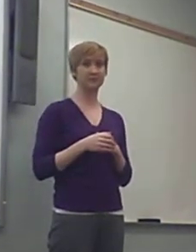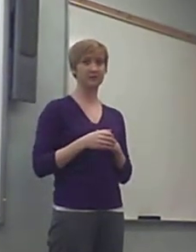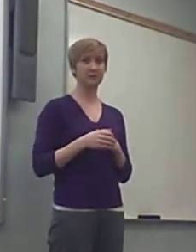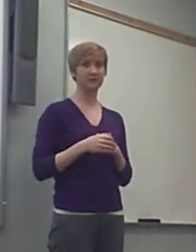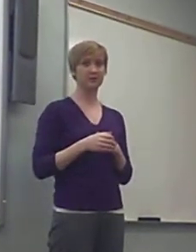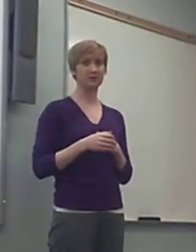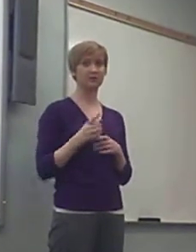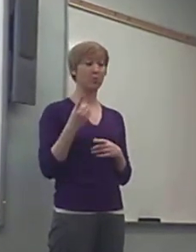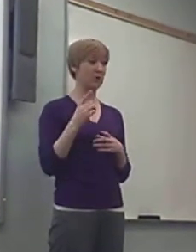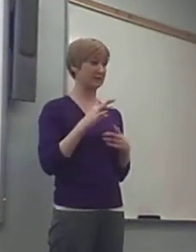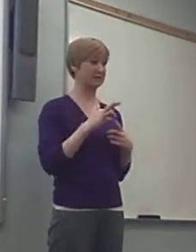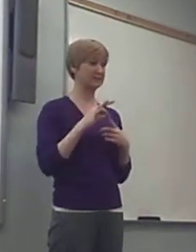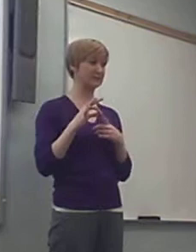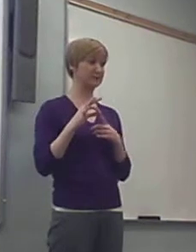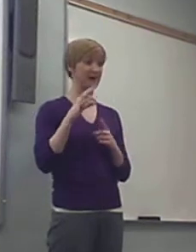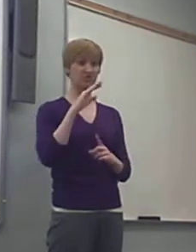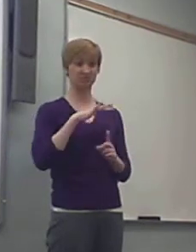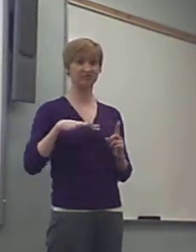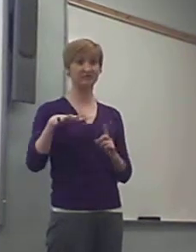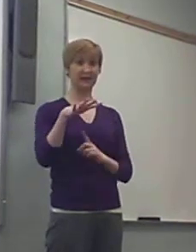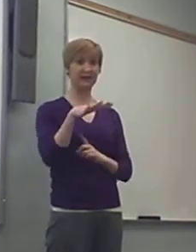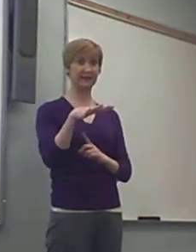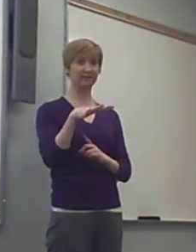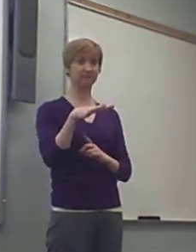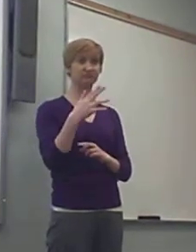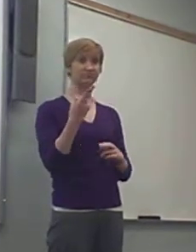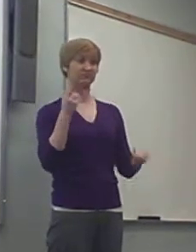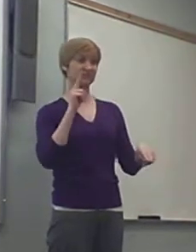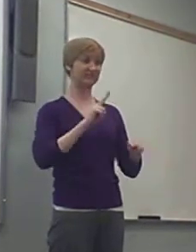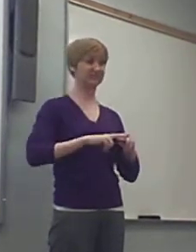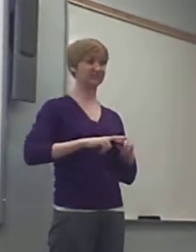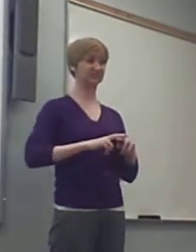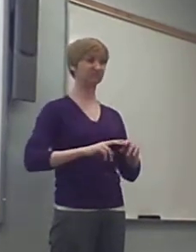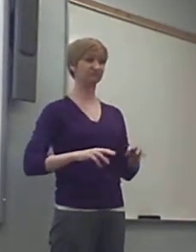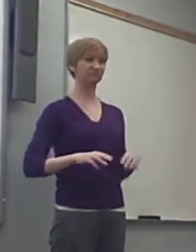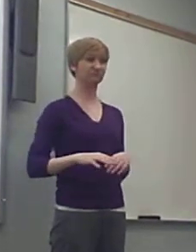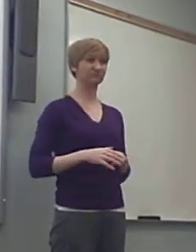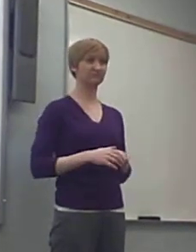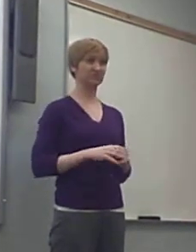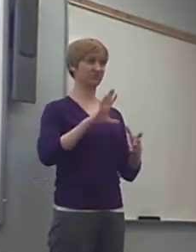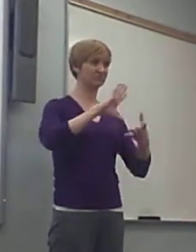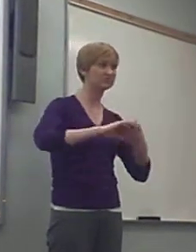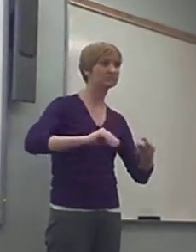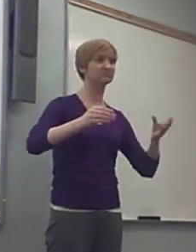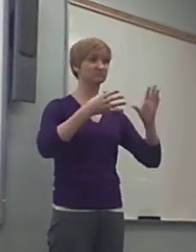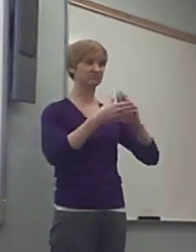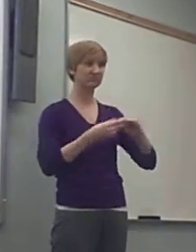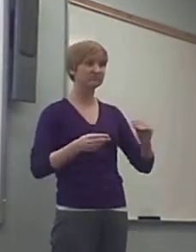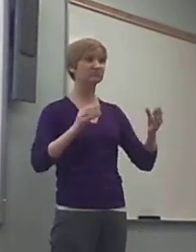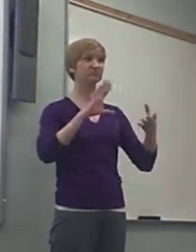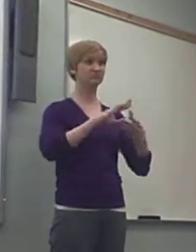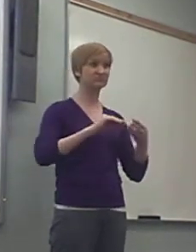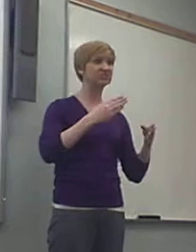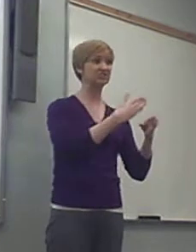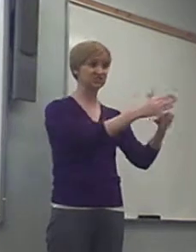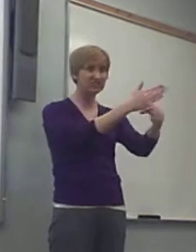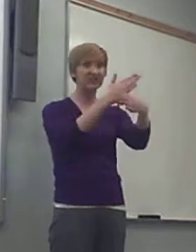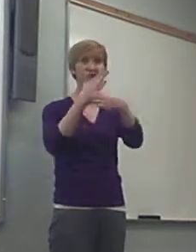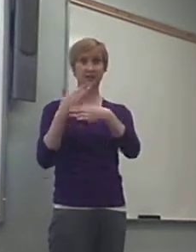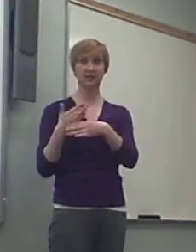there he was sitting on his throne, and he was giving this great oratory, and everybody said, wow, you don't talk